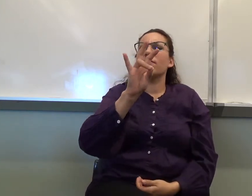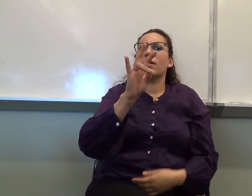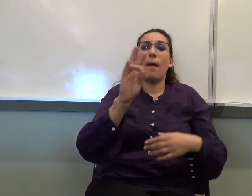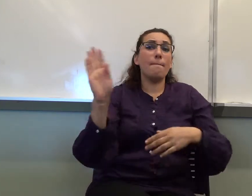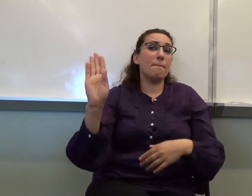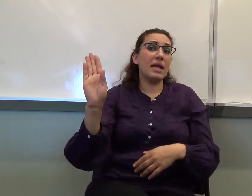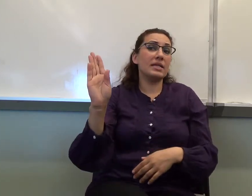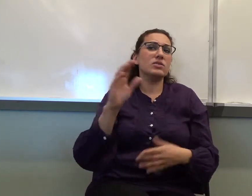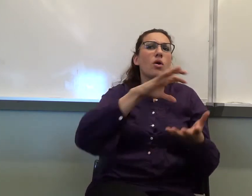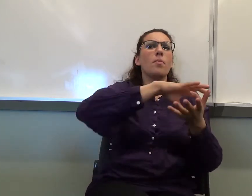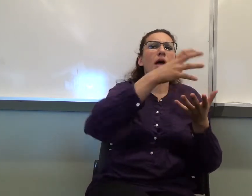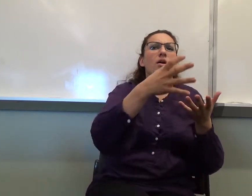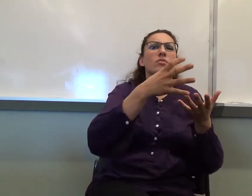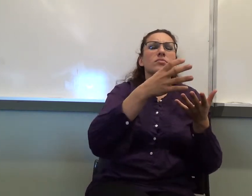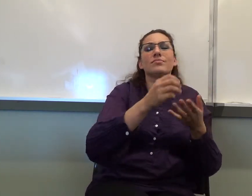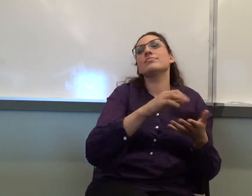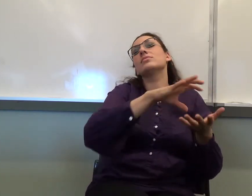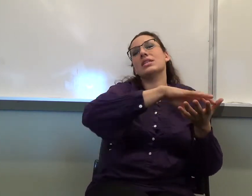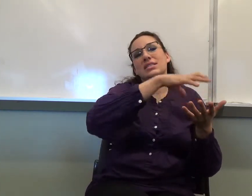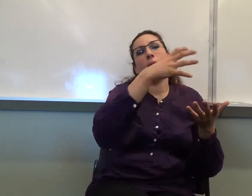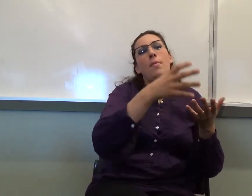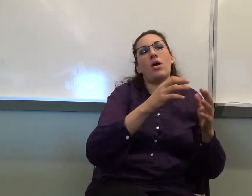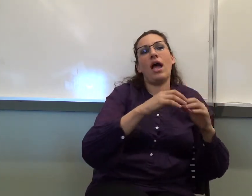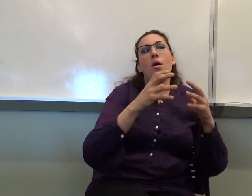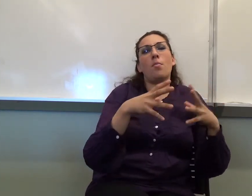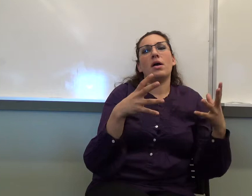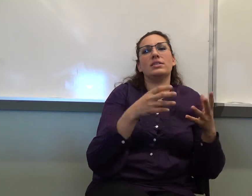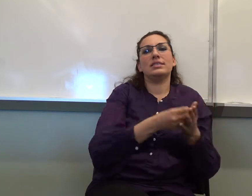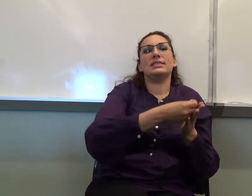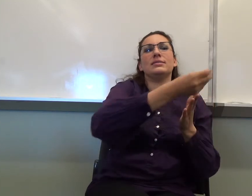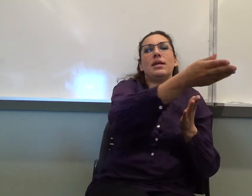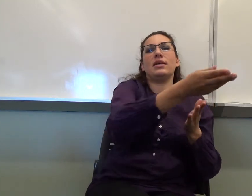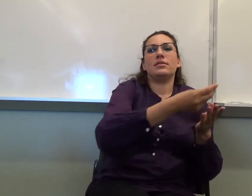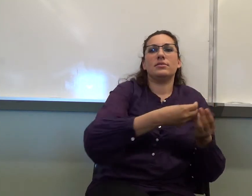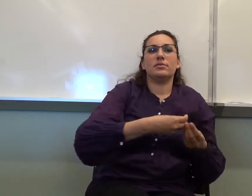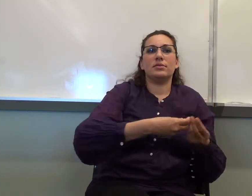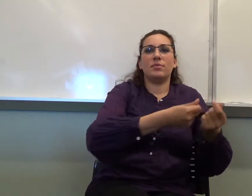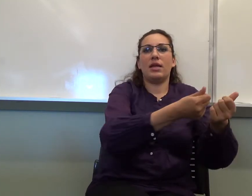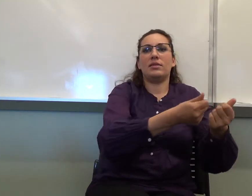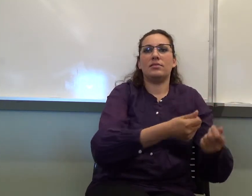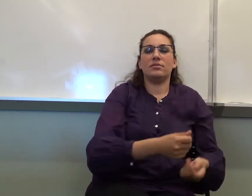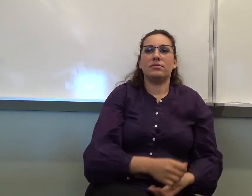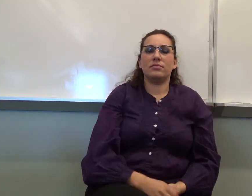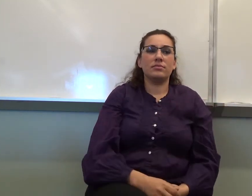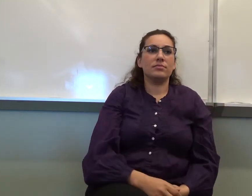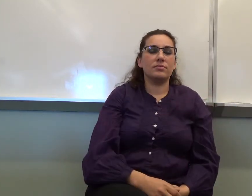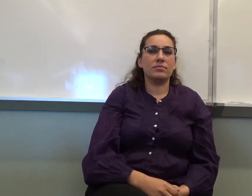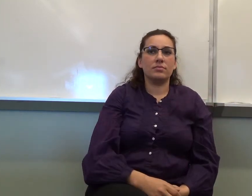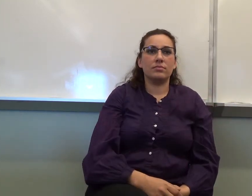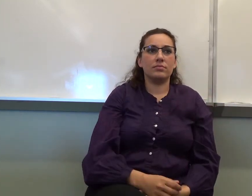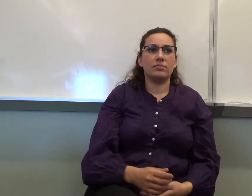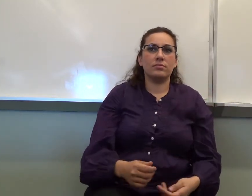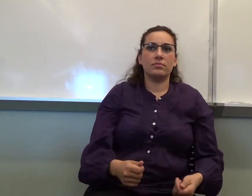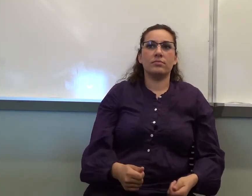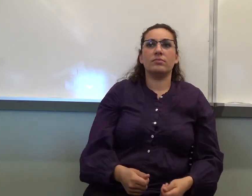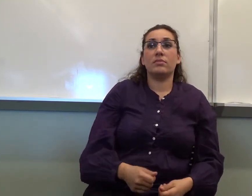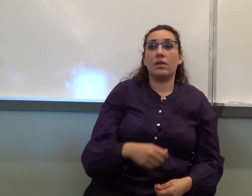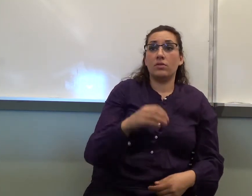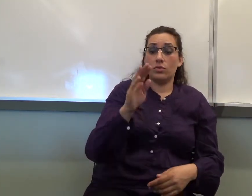That's the amount that he spent, right? The total is the base. So this is the amount.